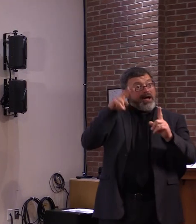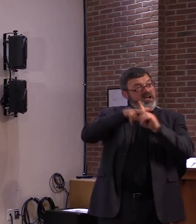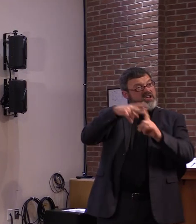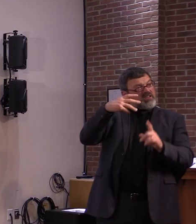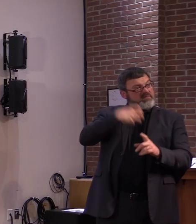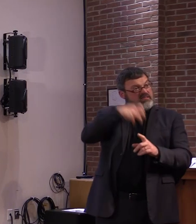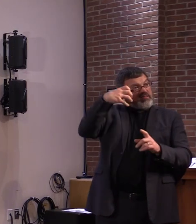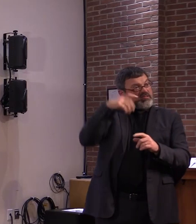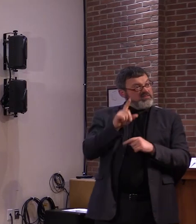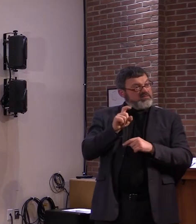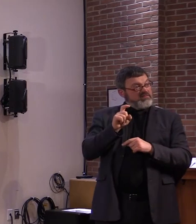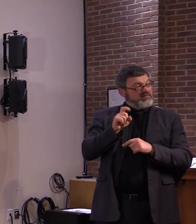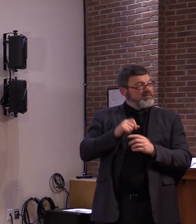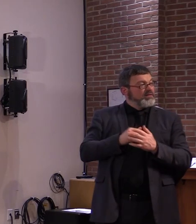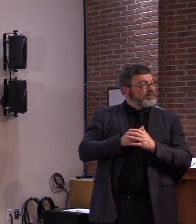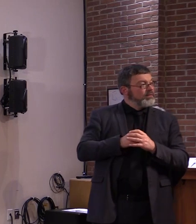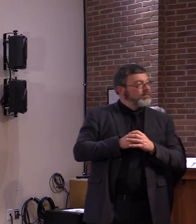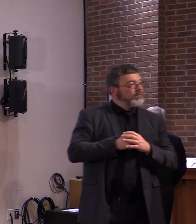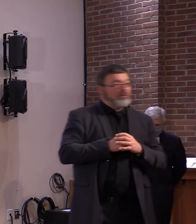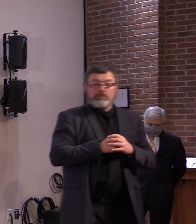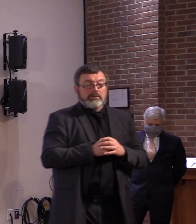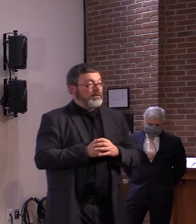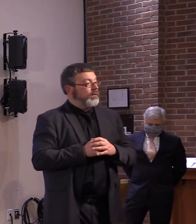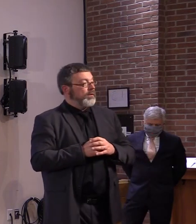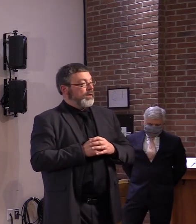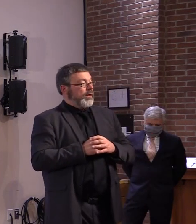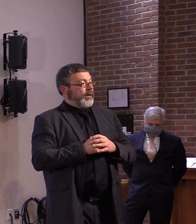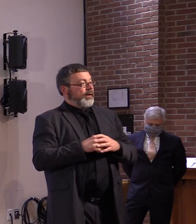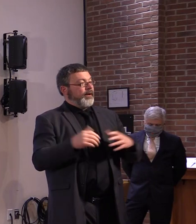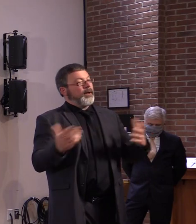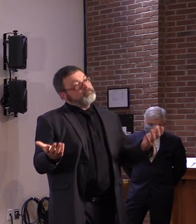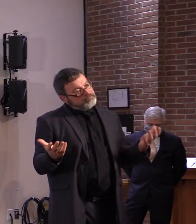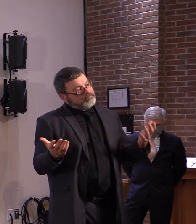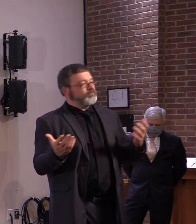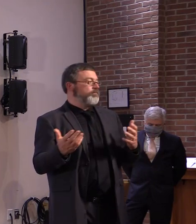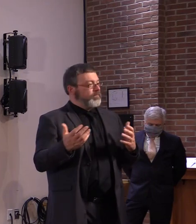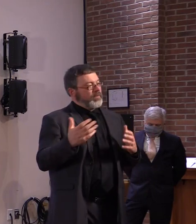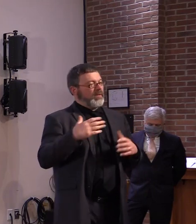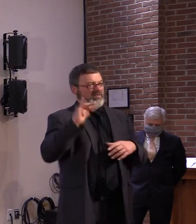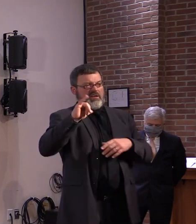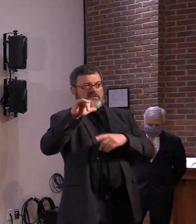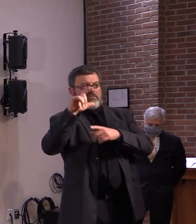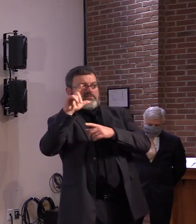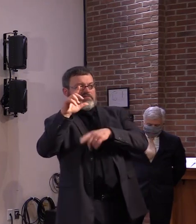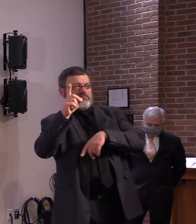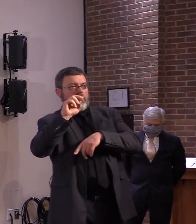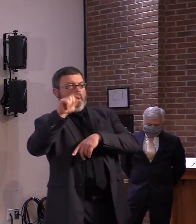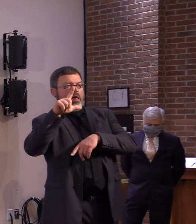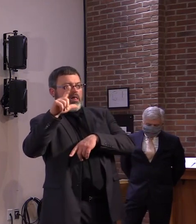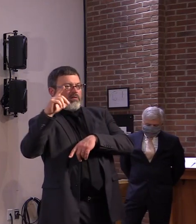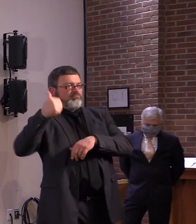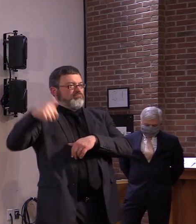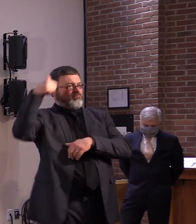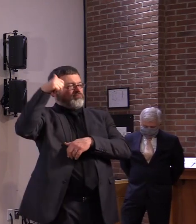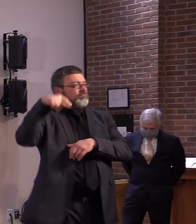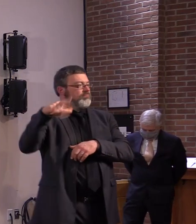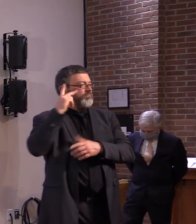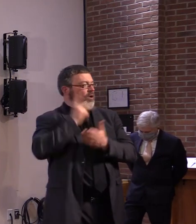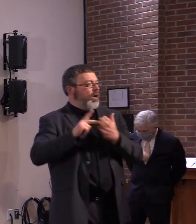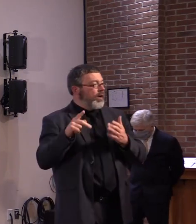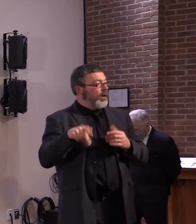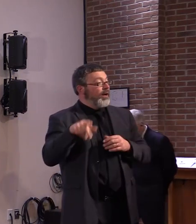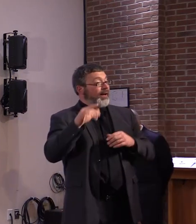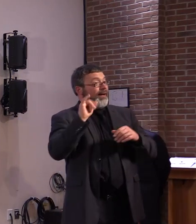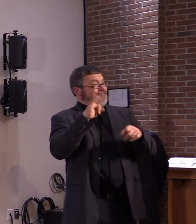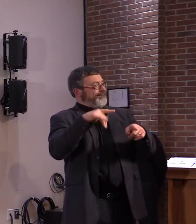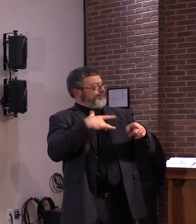have appeal rights. First of all, let me back up. If someone has not certified, feels like they thought they